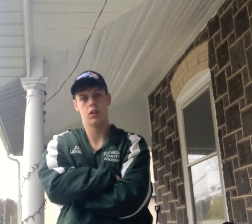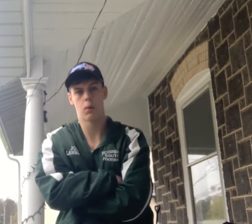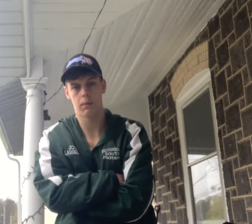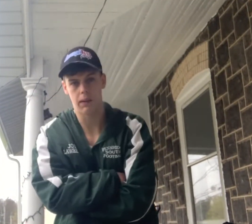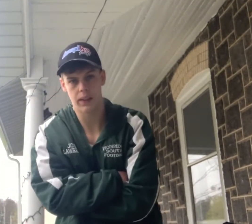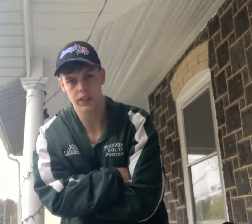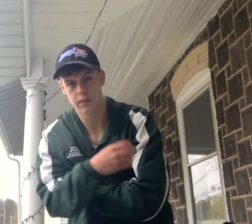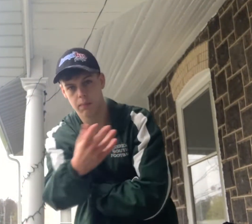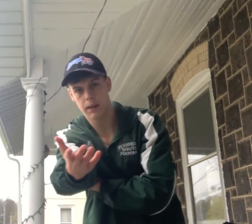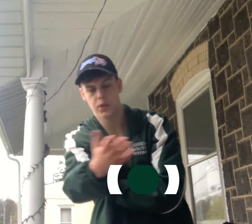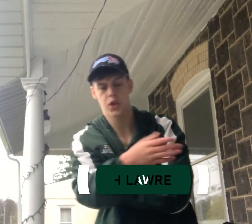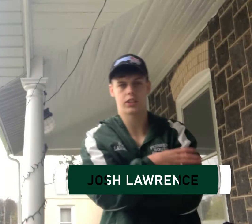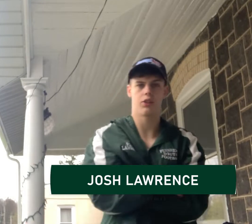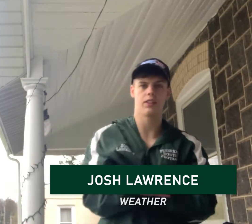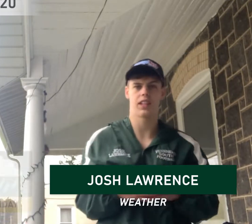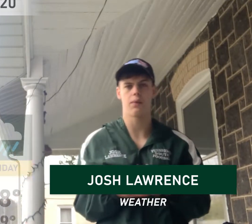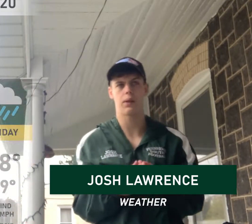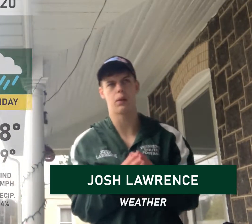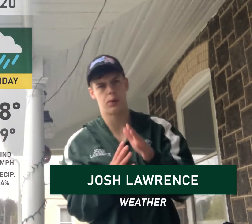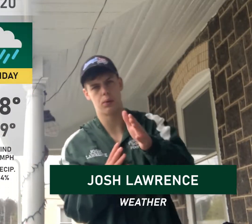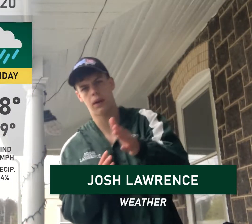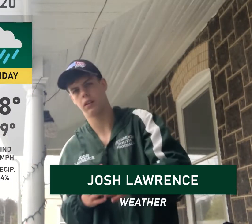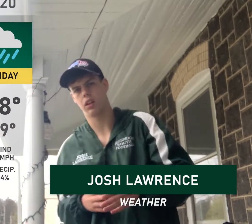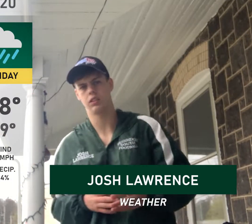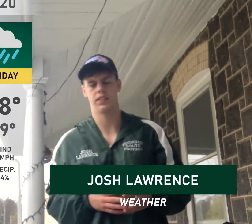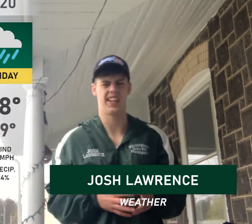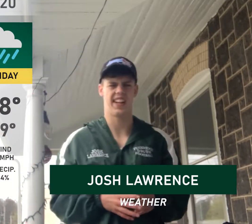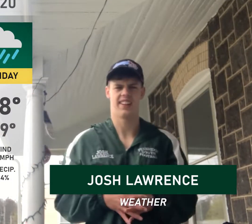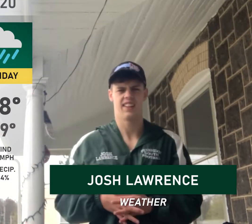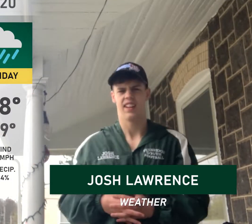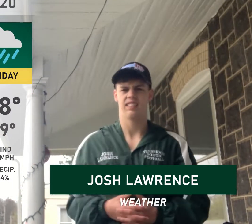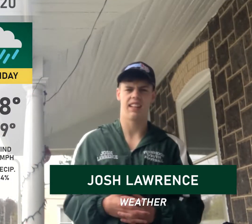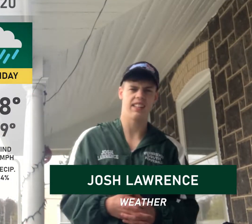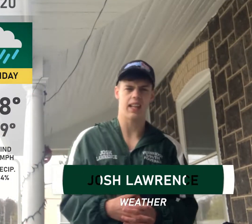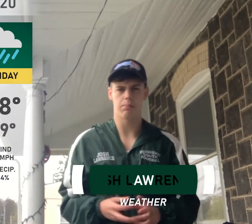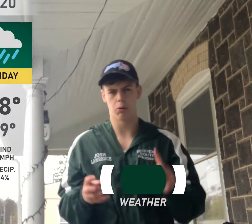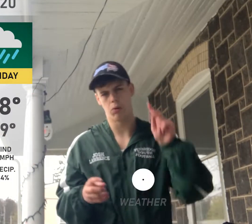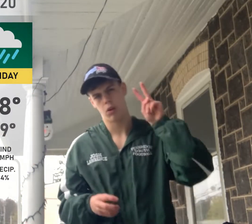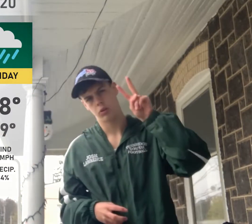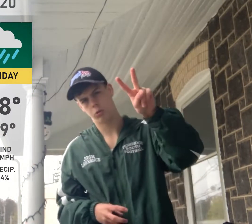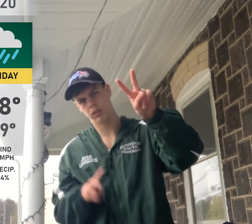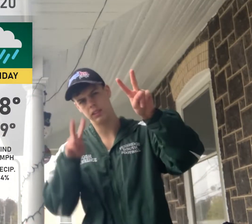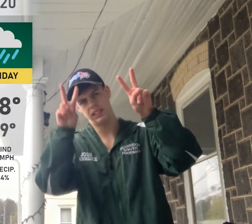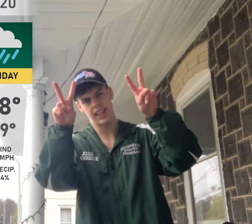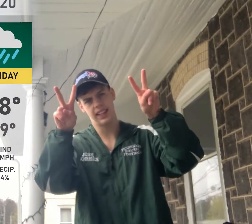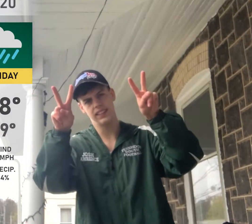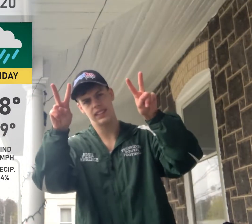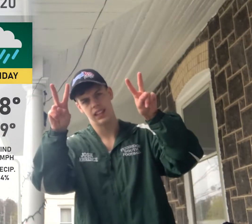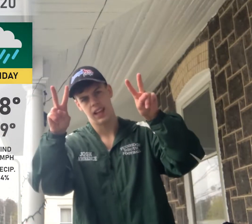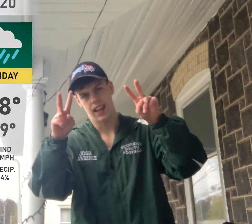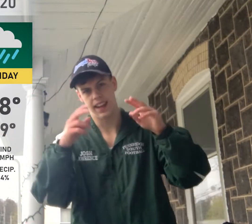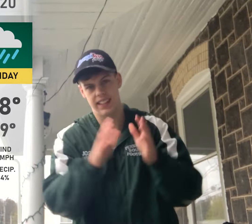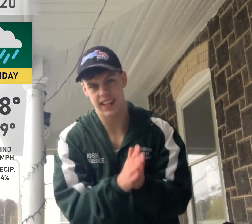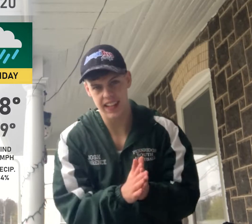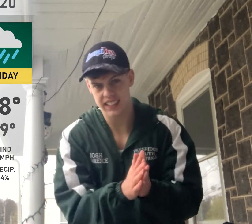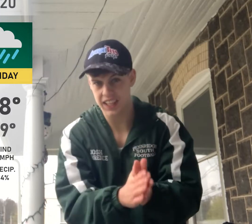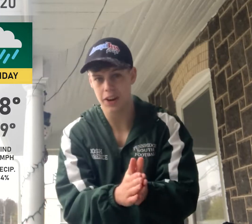Good morning, Penridge. My name is Josh Lawrance, and I'm here with your weather lunch for the day. Today is April 22nd, a day stay at home